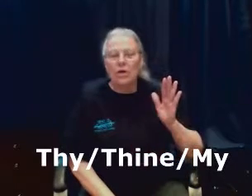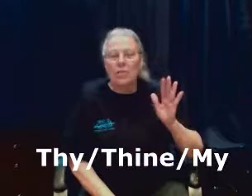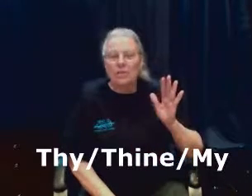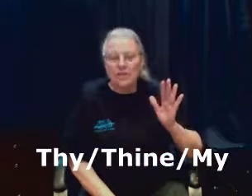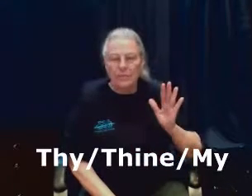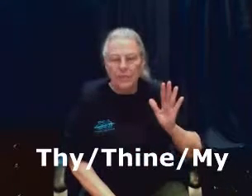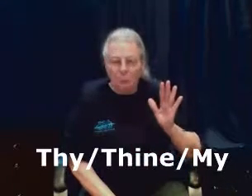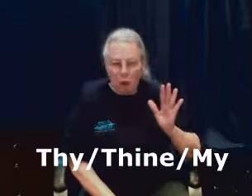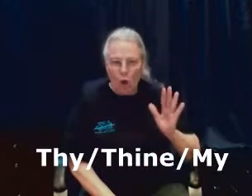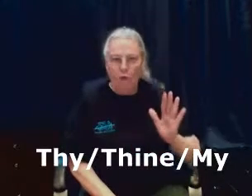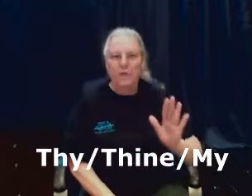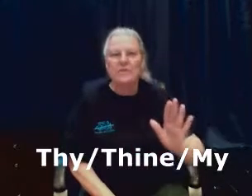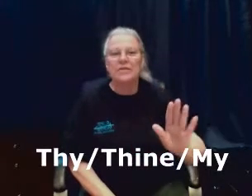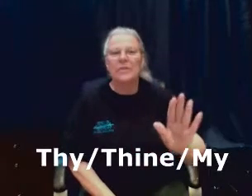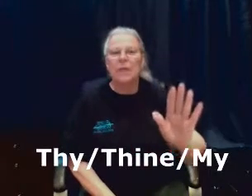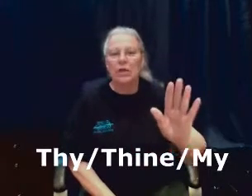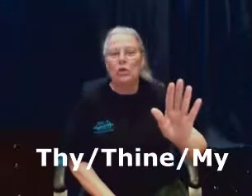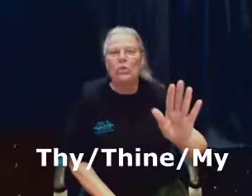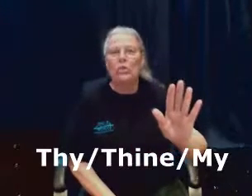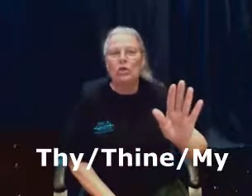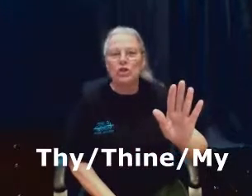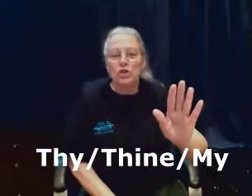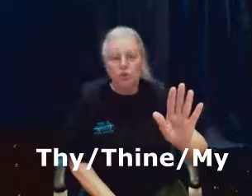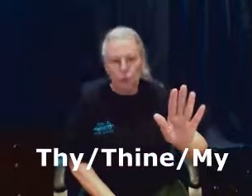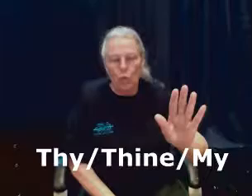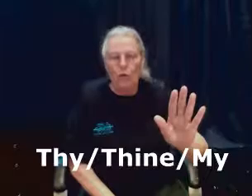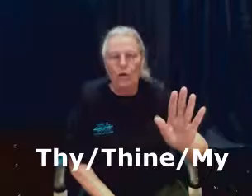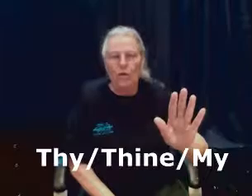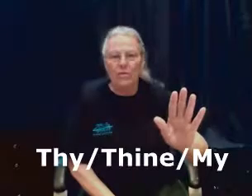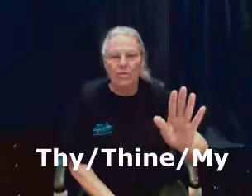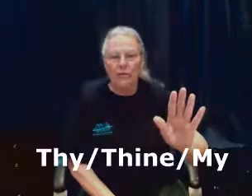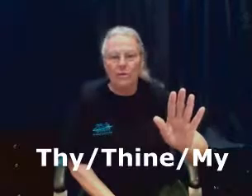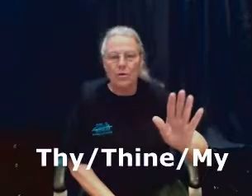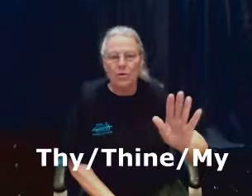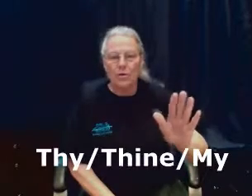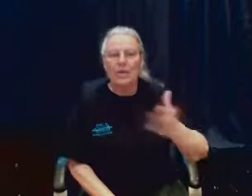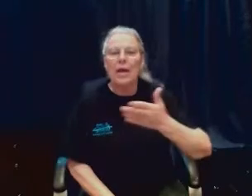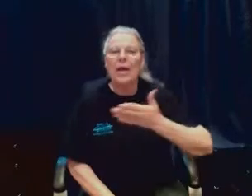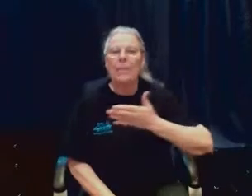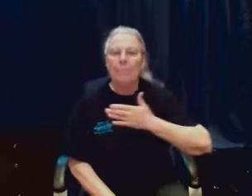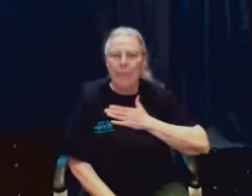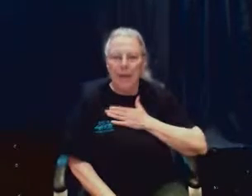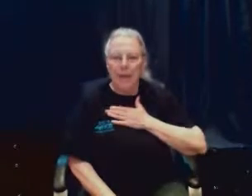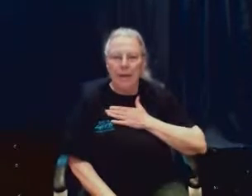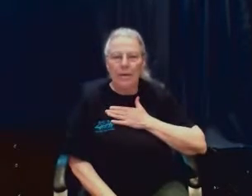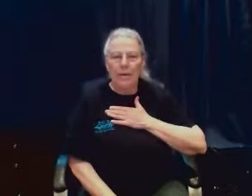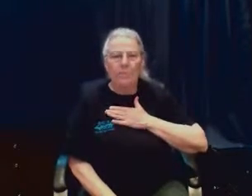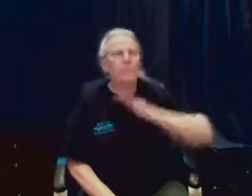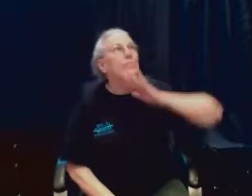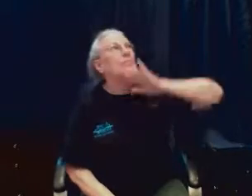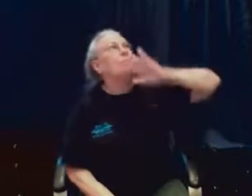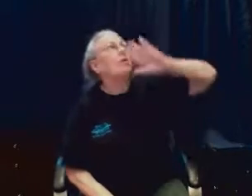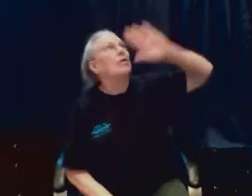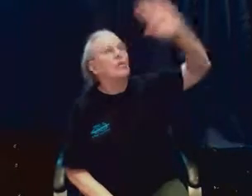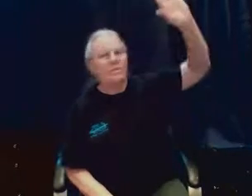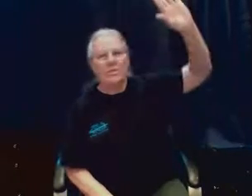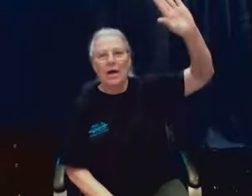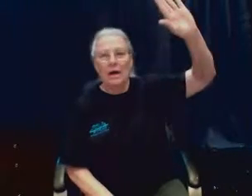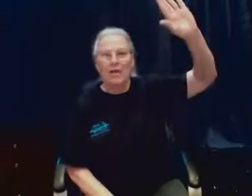about something belonging to somebody, you push it toward that person. My, thine.